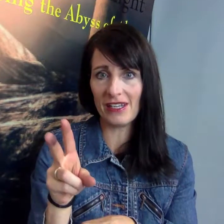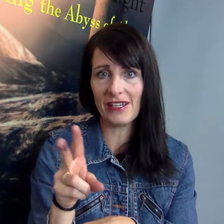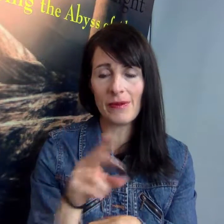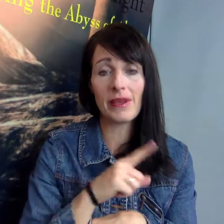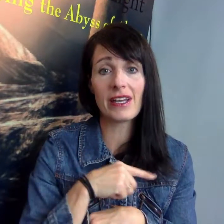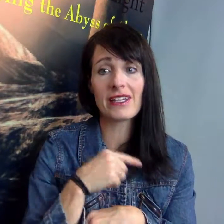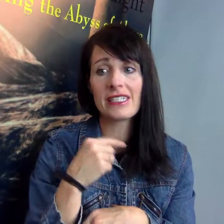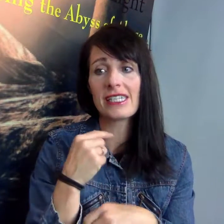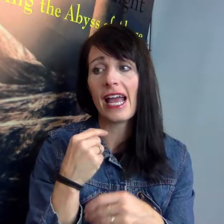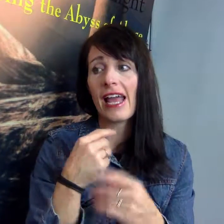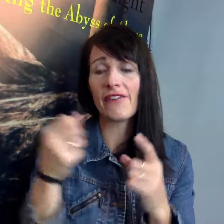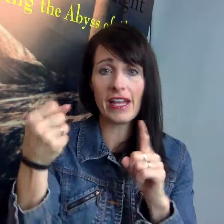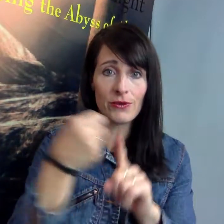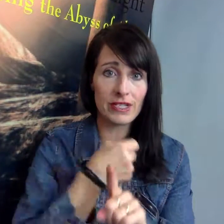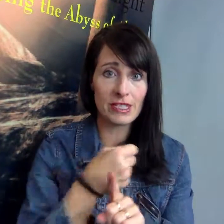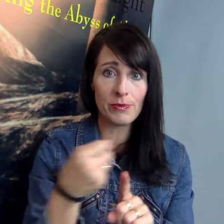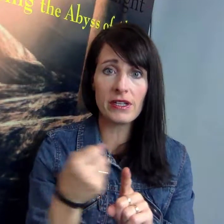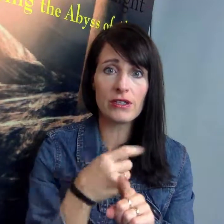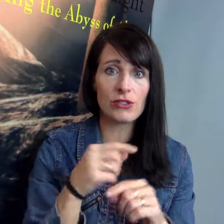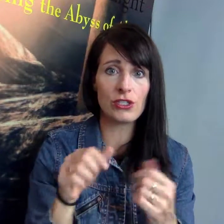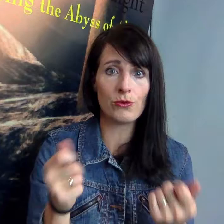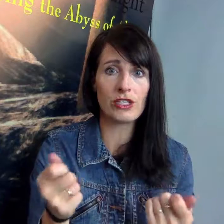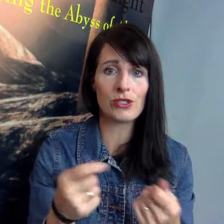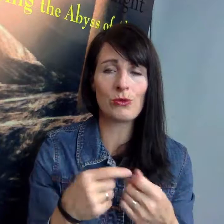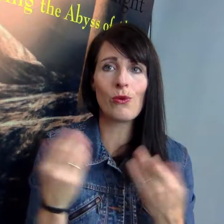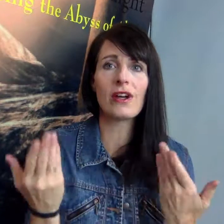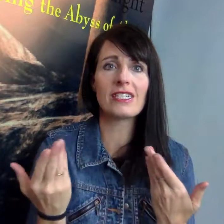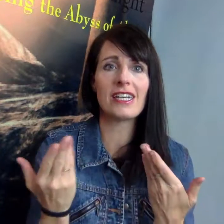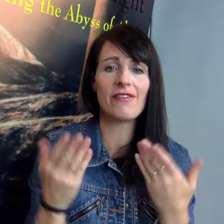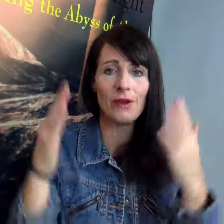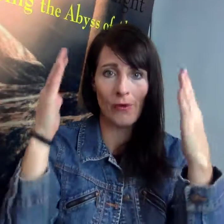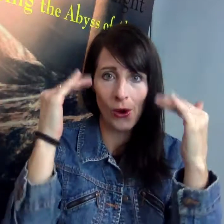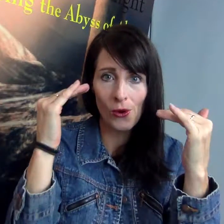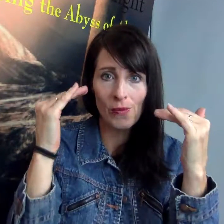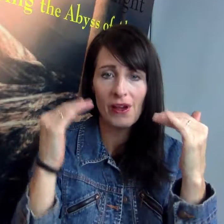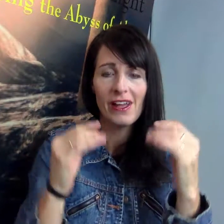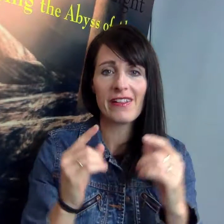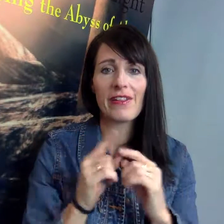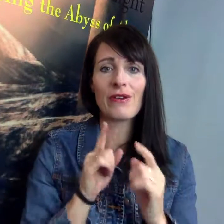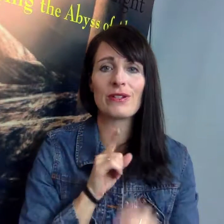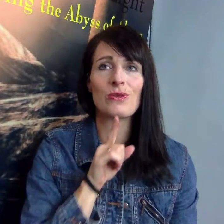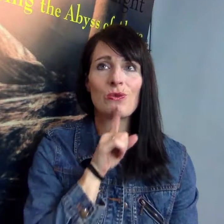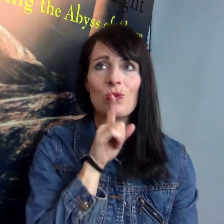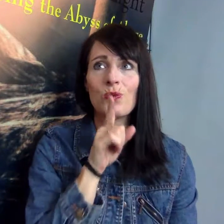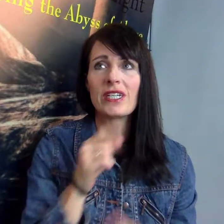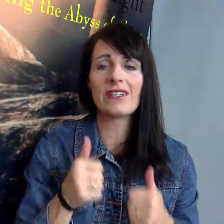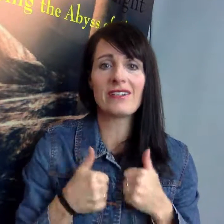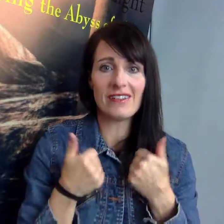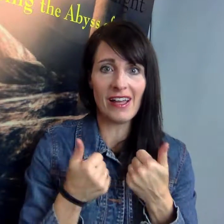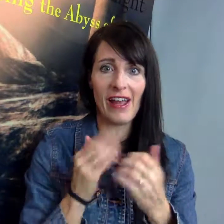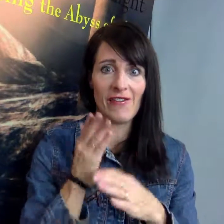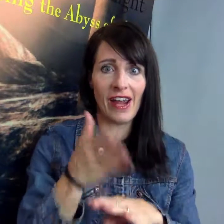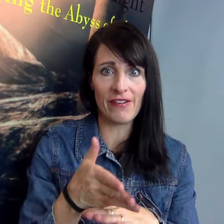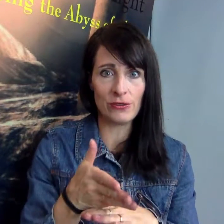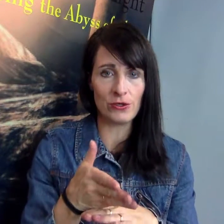because if anyone has been in those situations we want to give them hope that there is real life afterwards